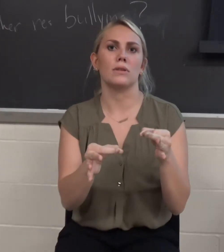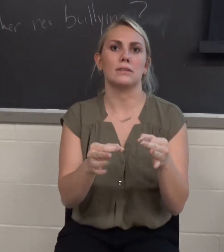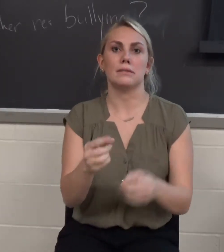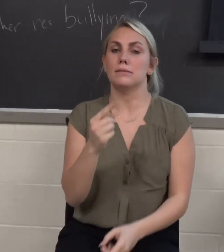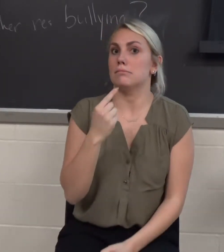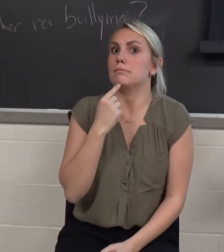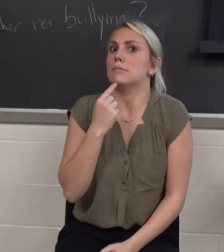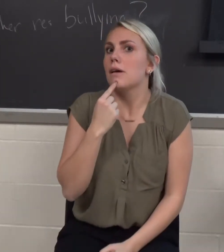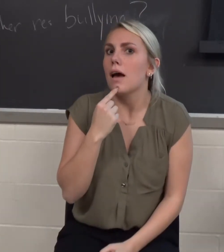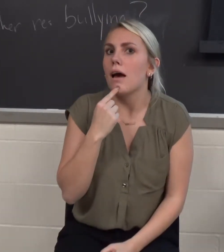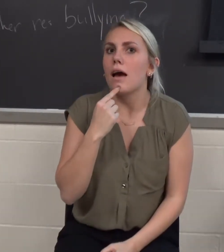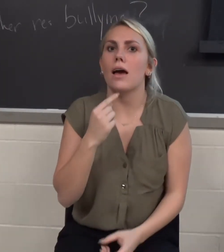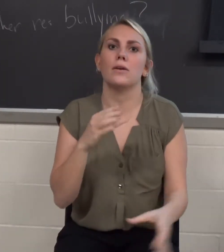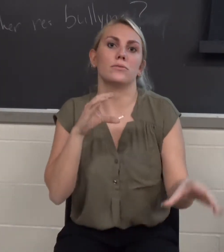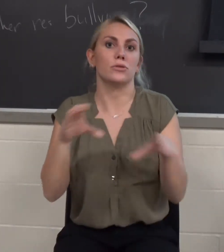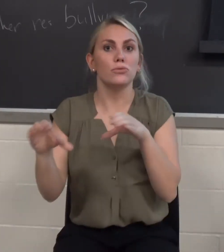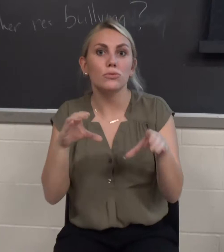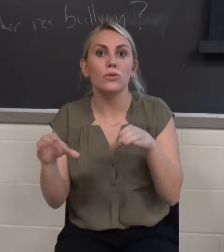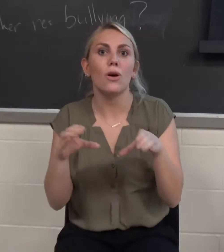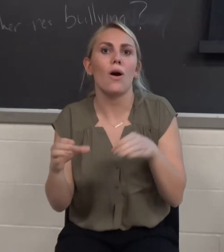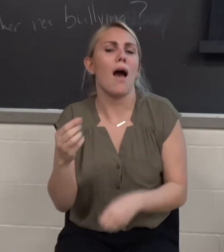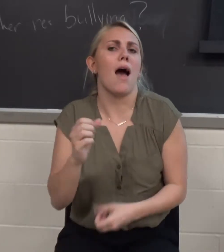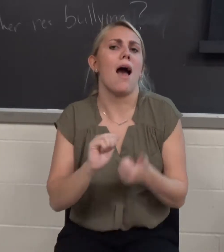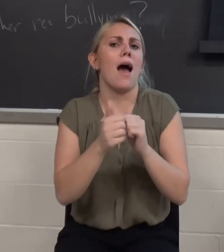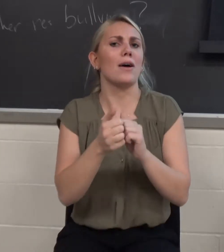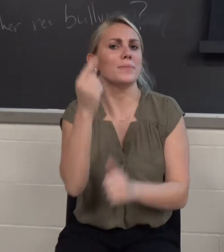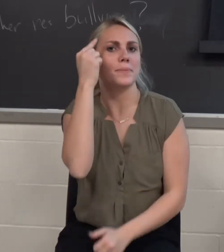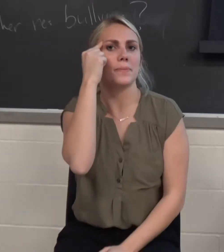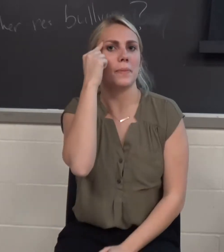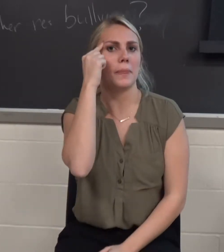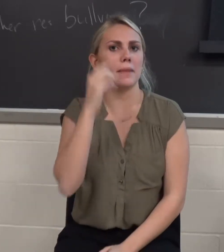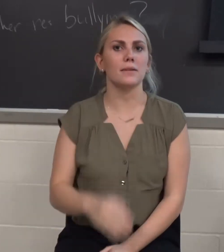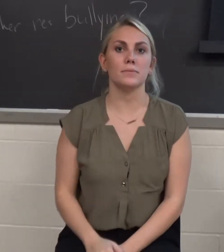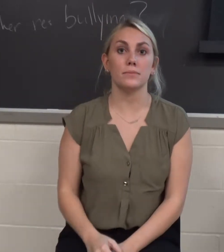what they think. I want you to know this so you can track this as you're reading.